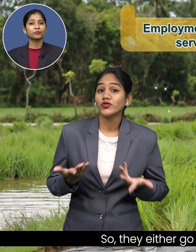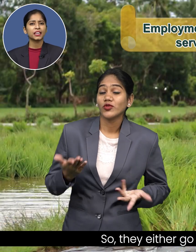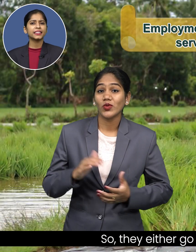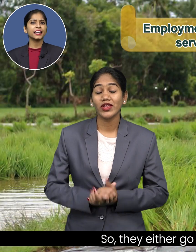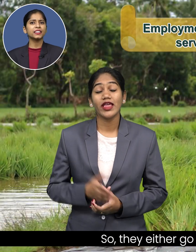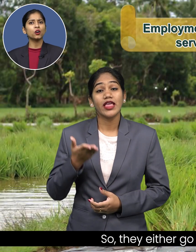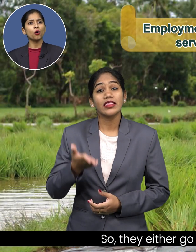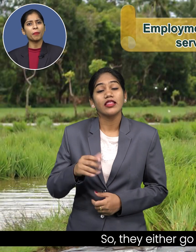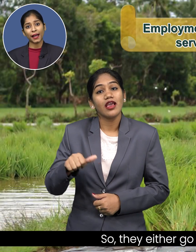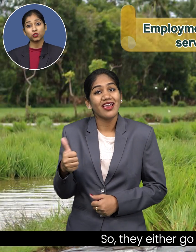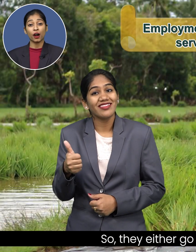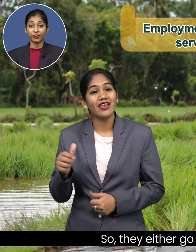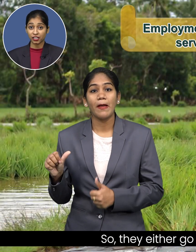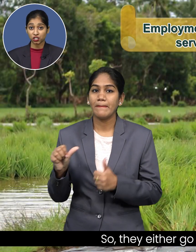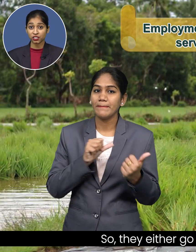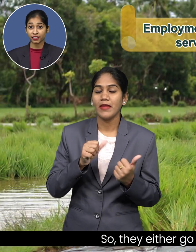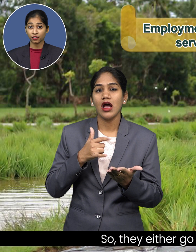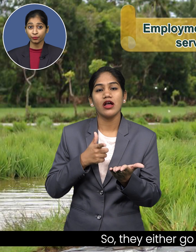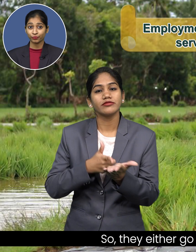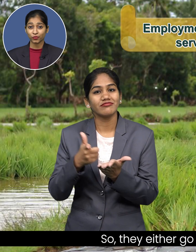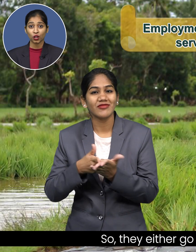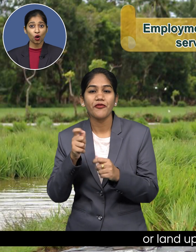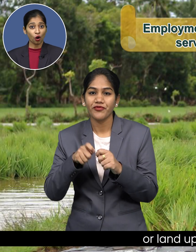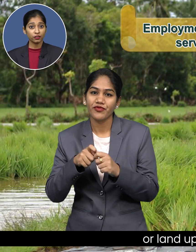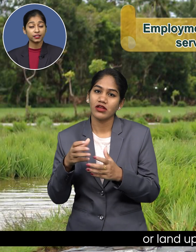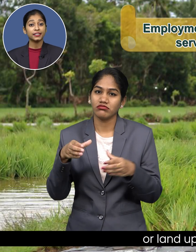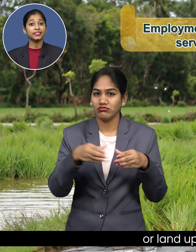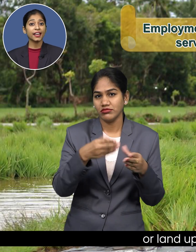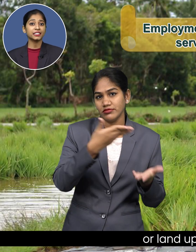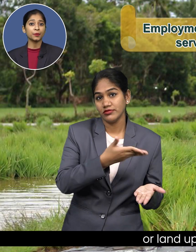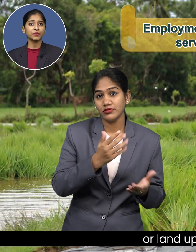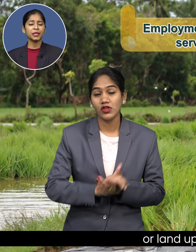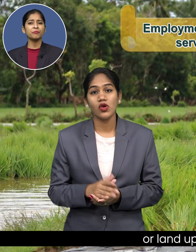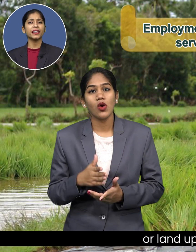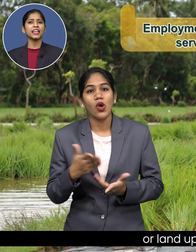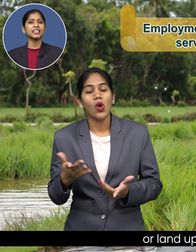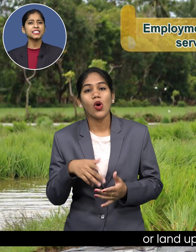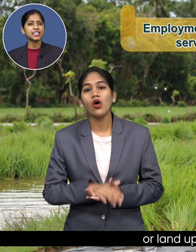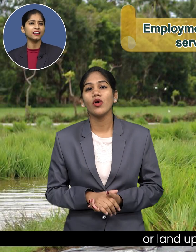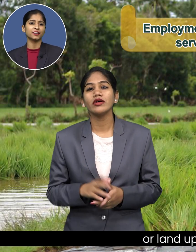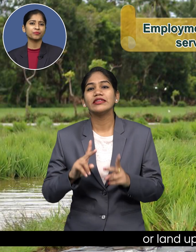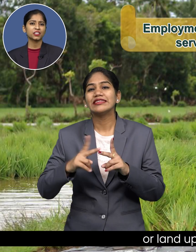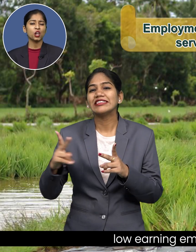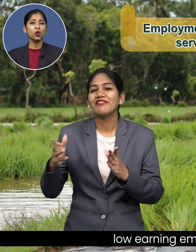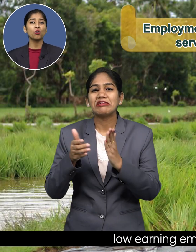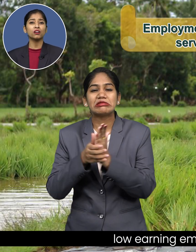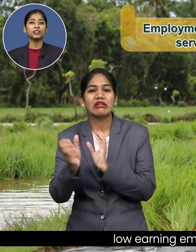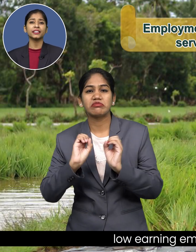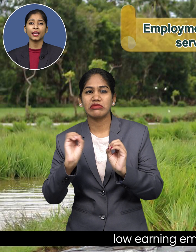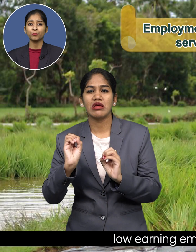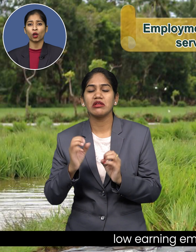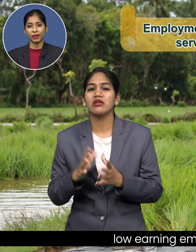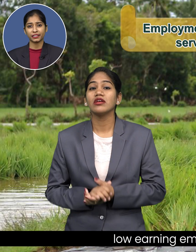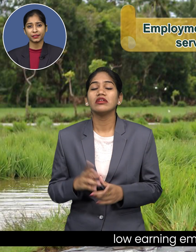So, they either go back to agriculture sector or land up in many unskilled,